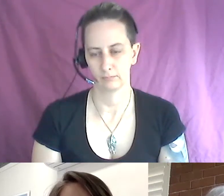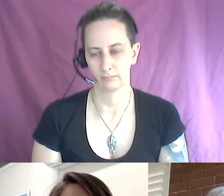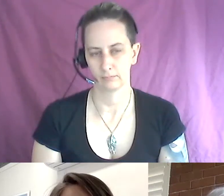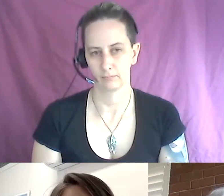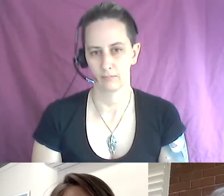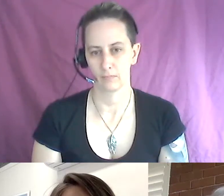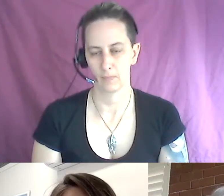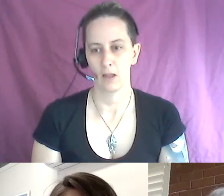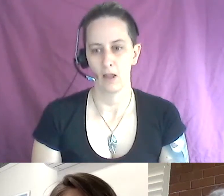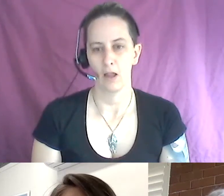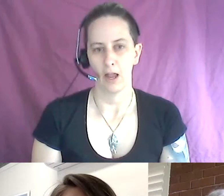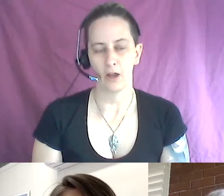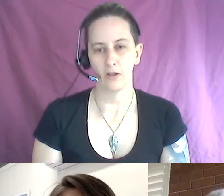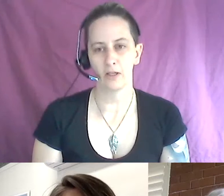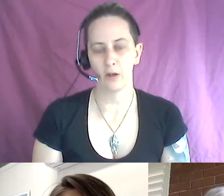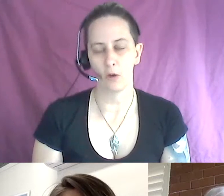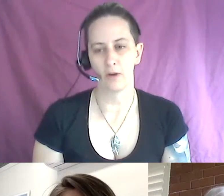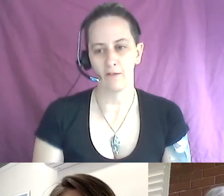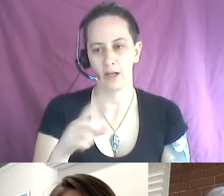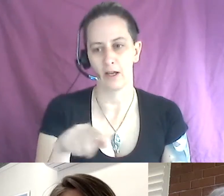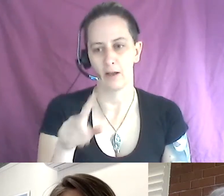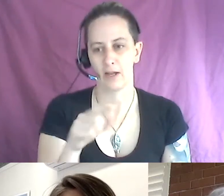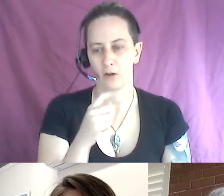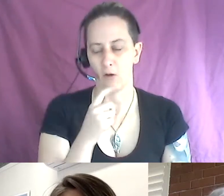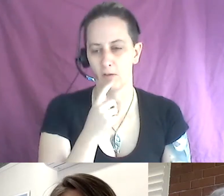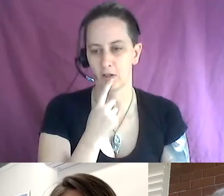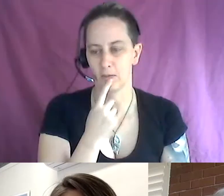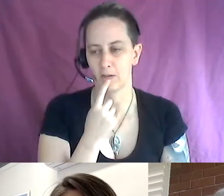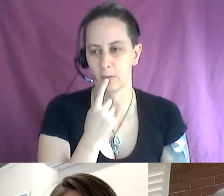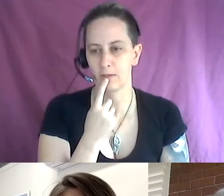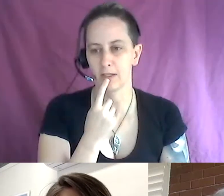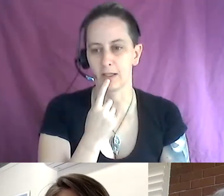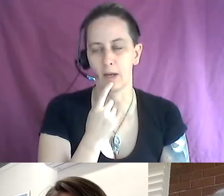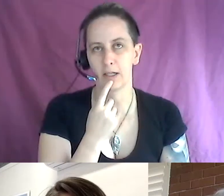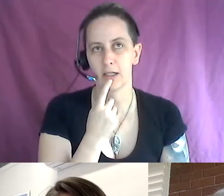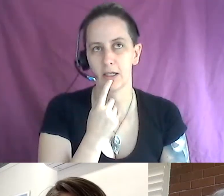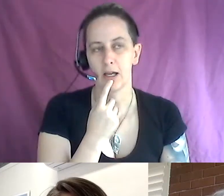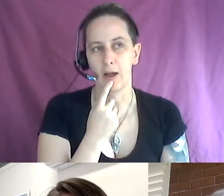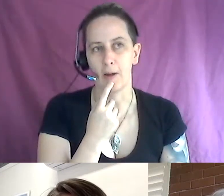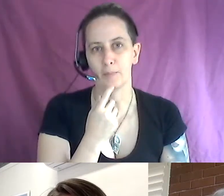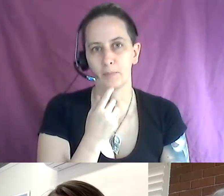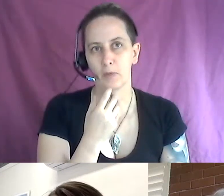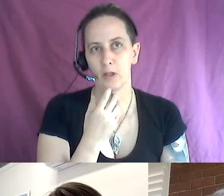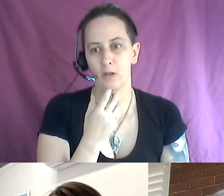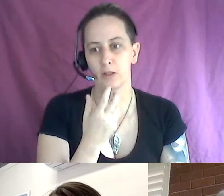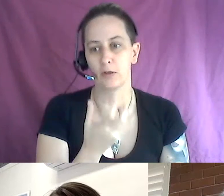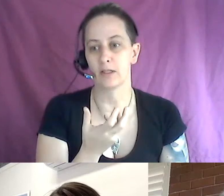problematic. And I think, you know, we have I've had a conversation about this previously, but there's a lot